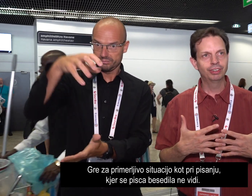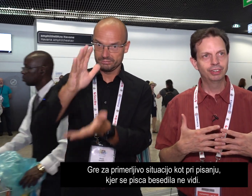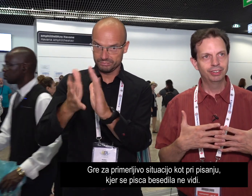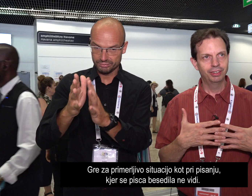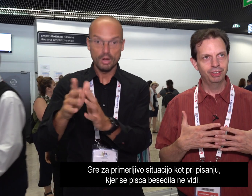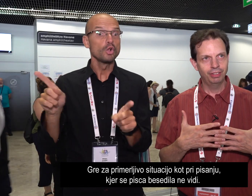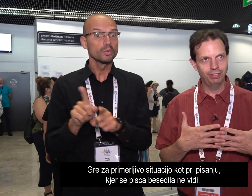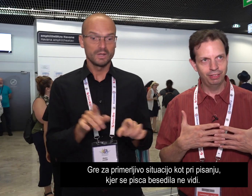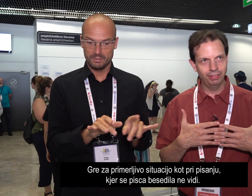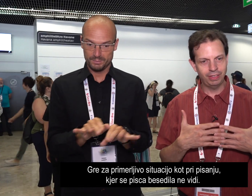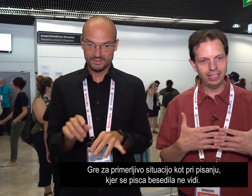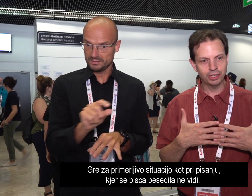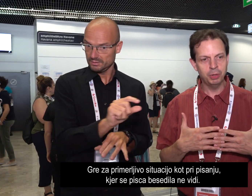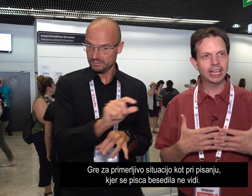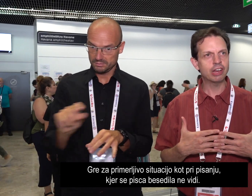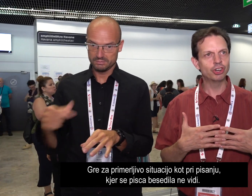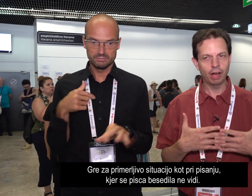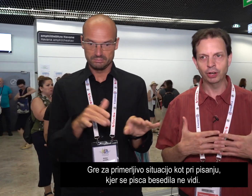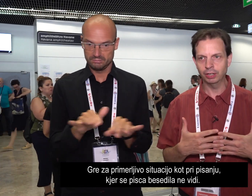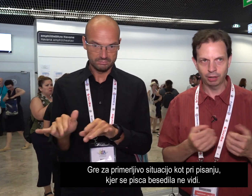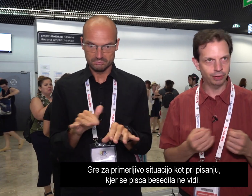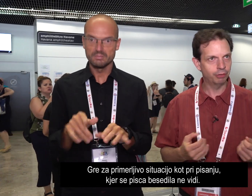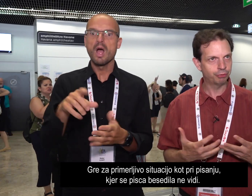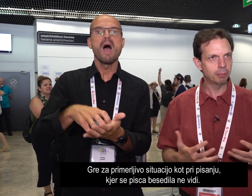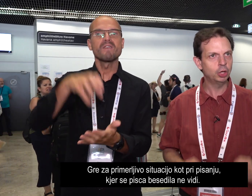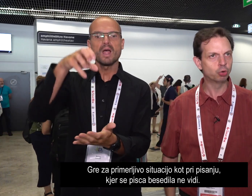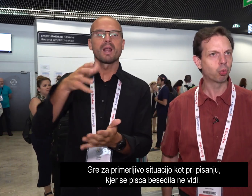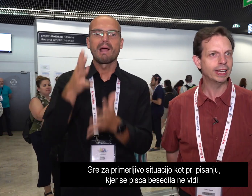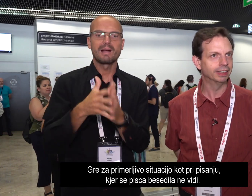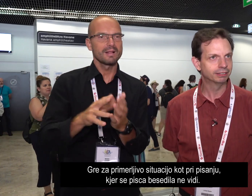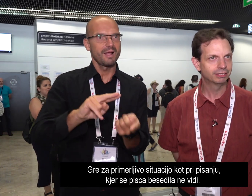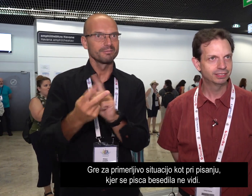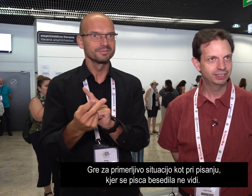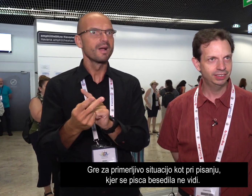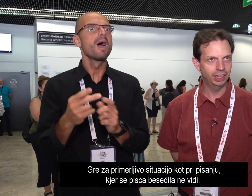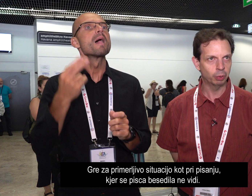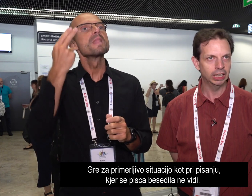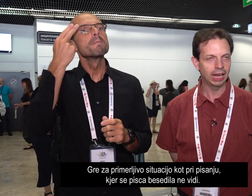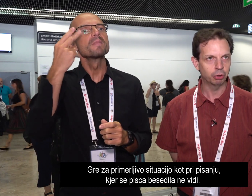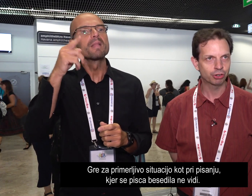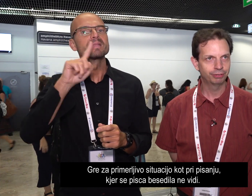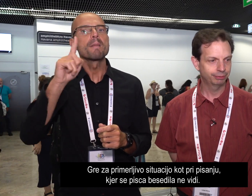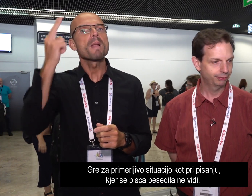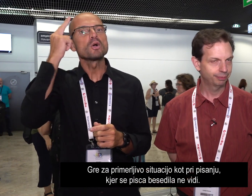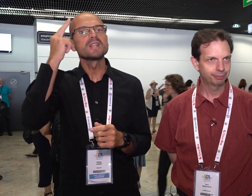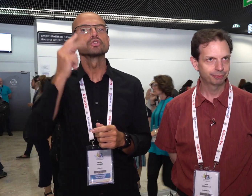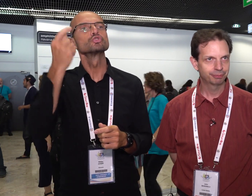anonymizes the communication of somebody who's writing in a written